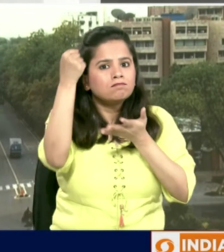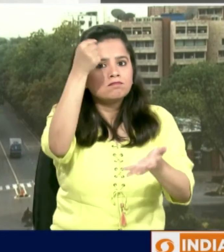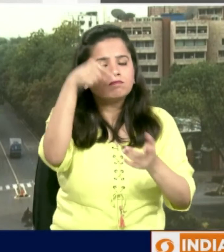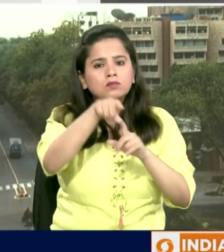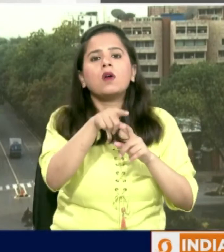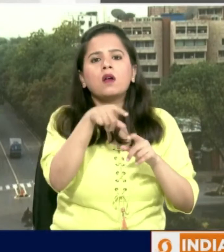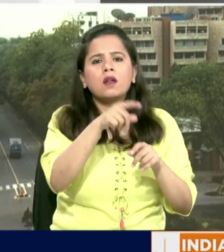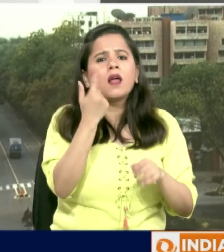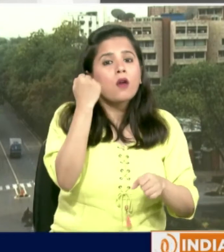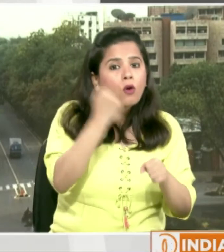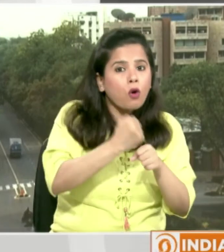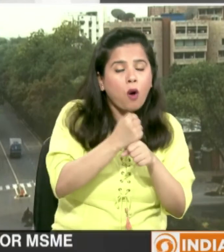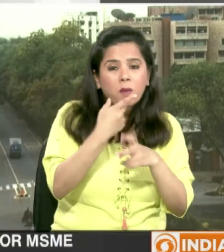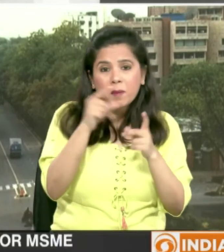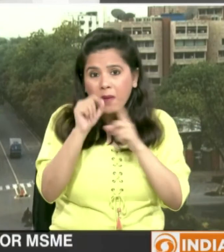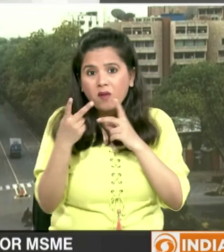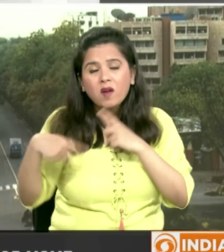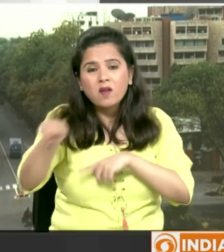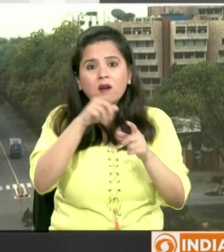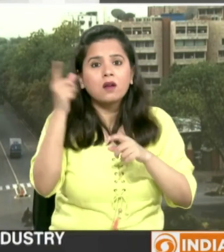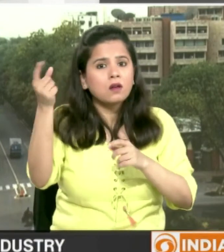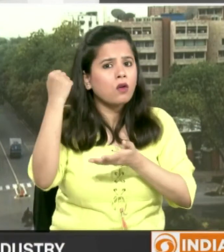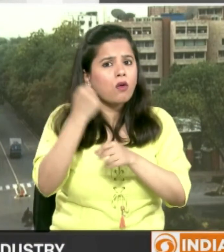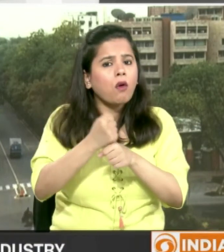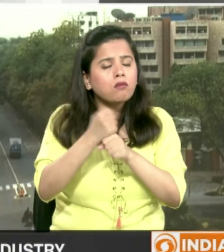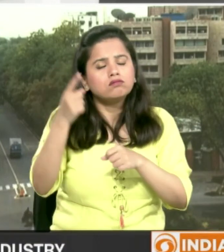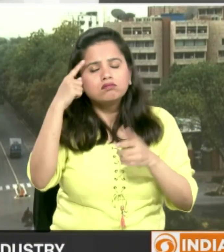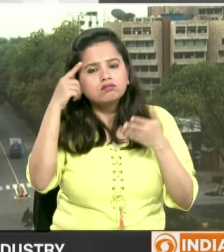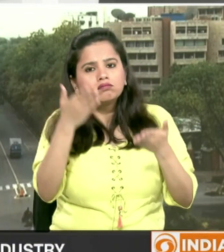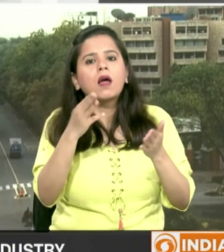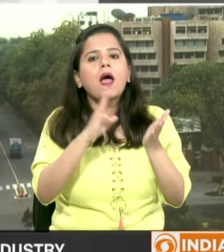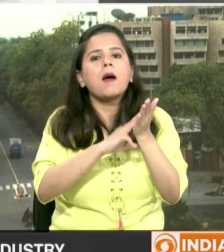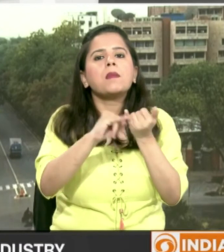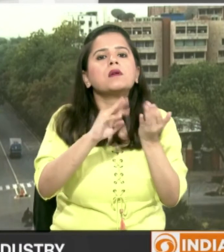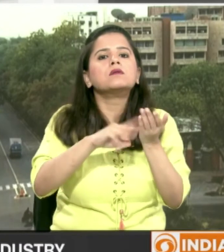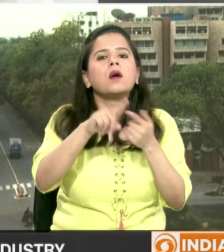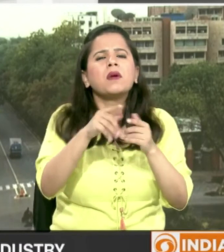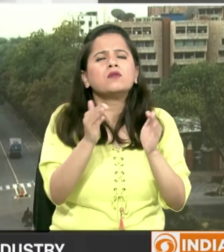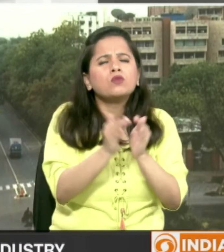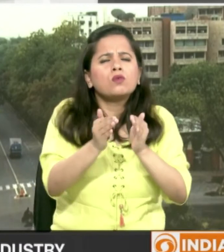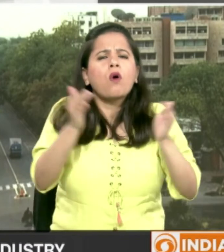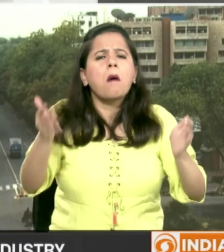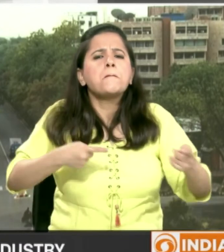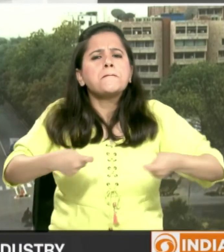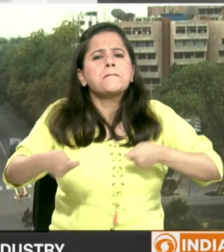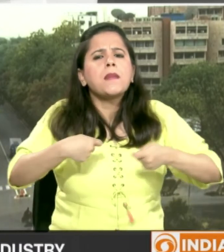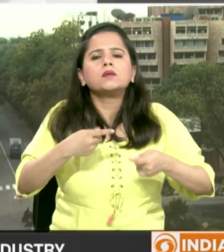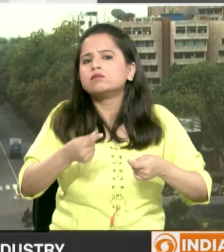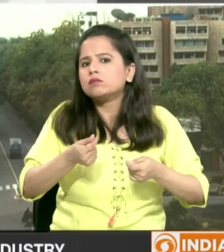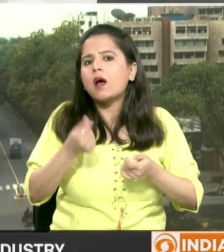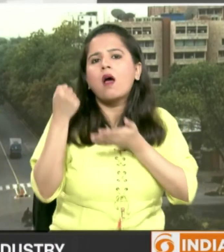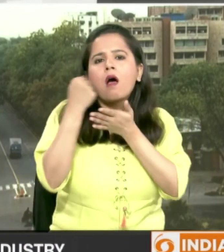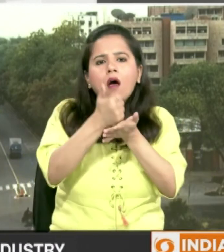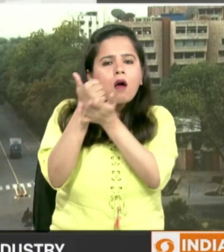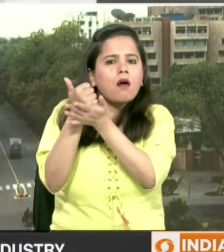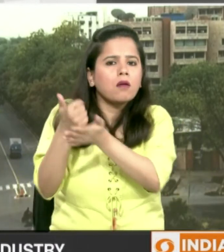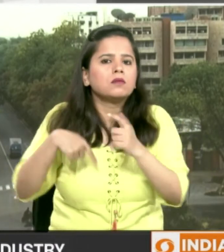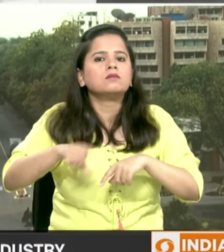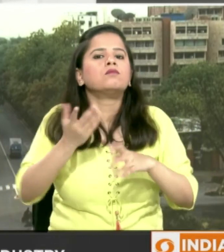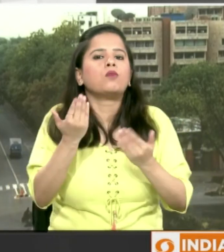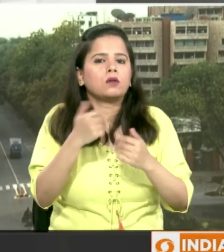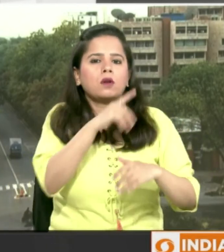the government, which are already giving to the MSMEs. So this is really giving a very, very good boost to our